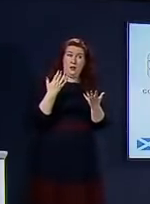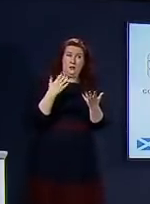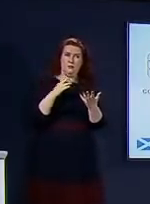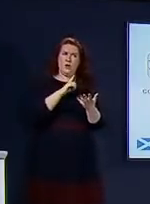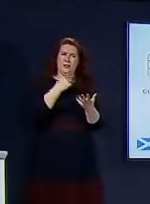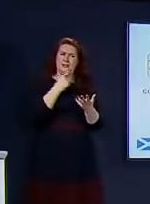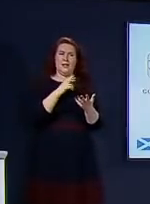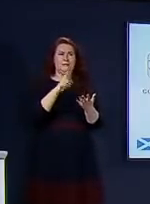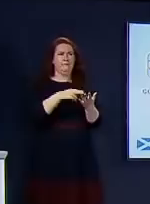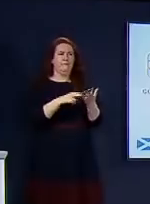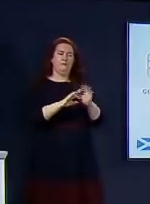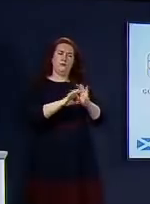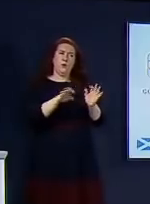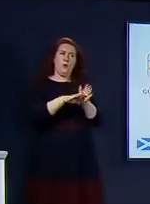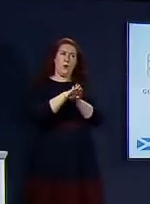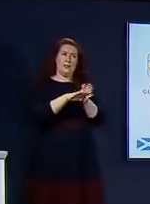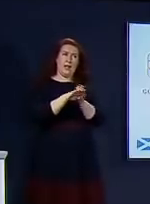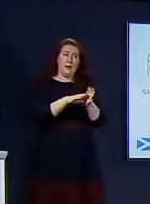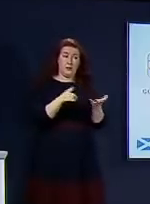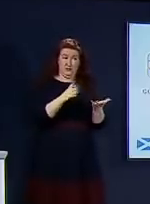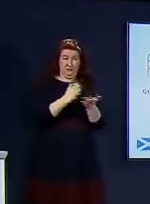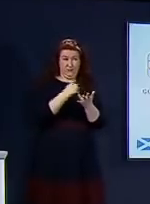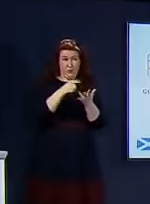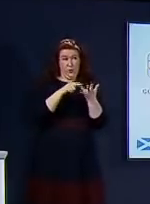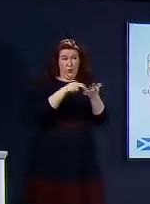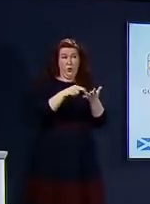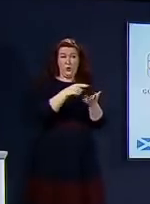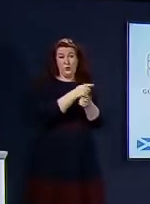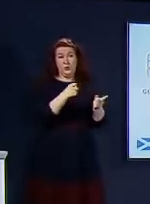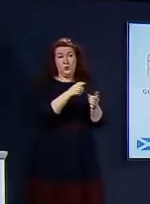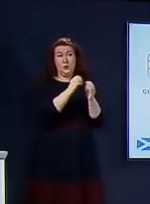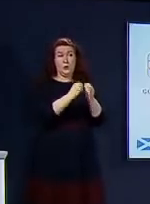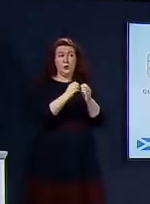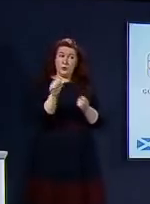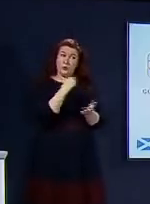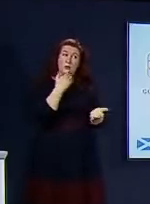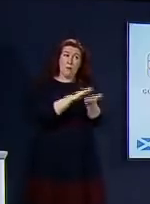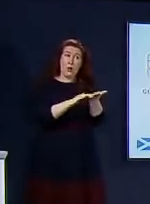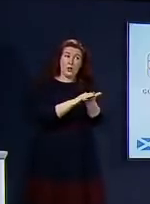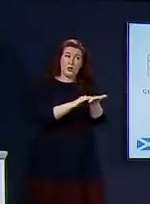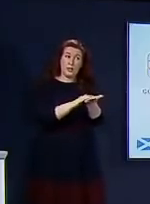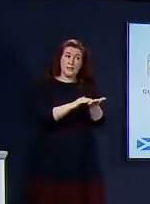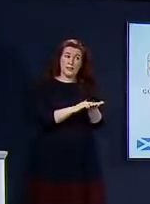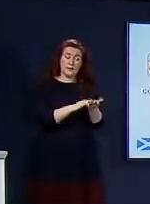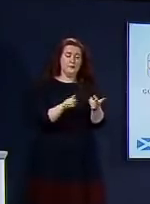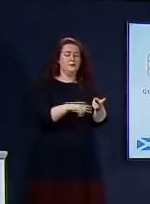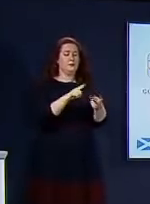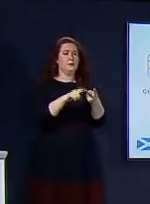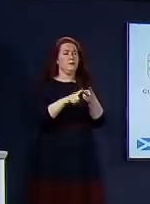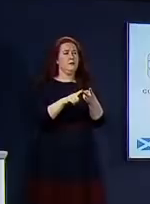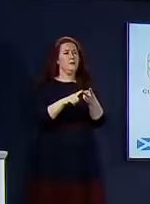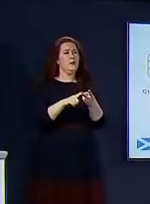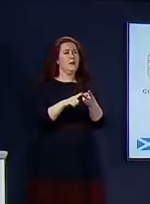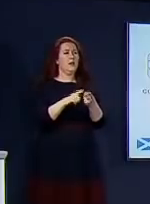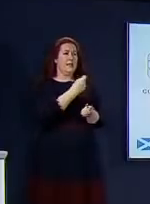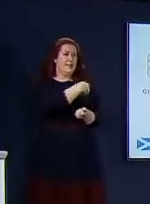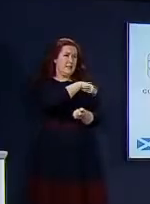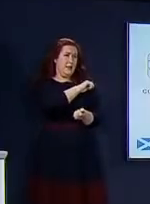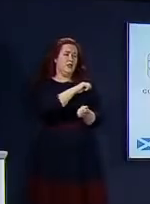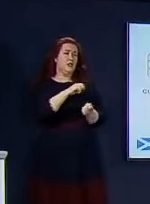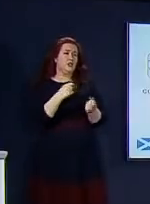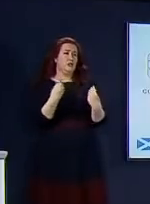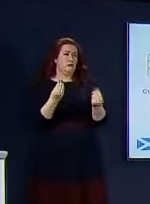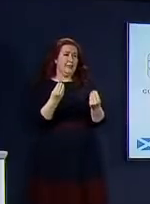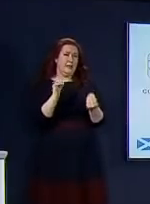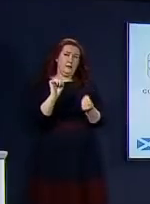does the Scottish Government owe students an apology? And also, will the Spanish and Greek islands be treated differently to the mainland in